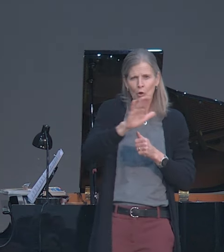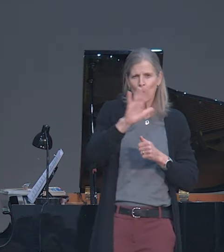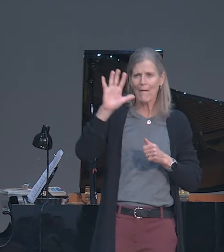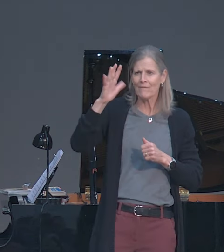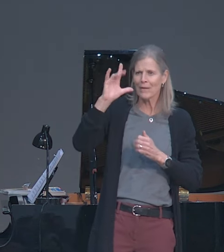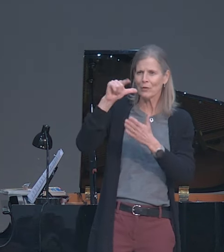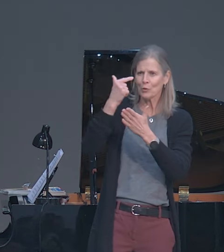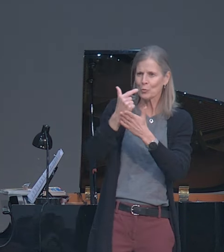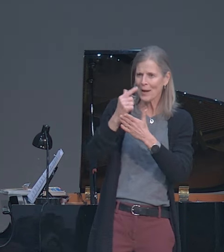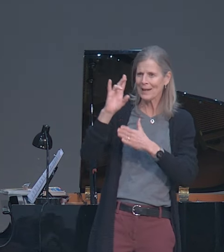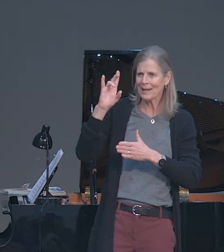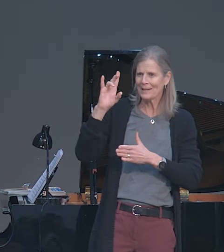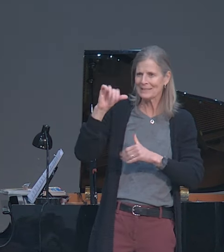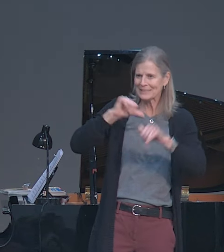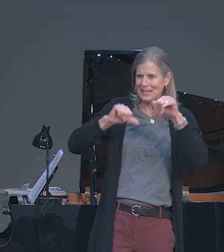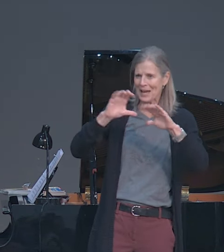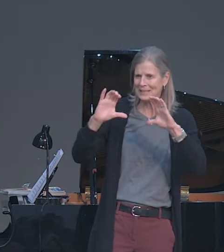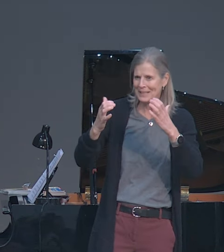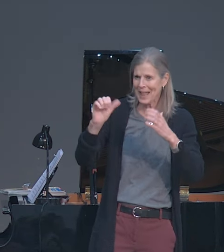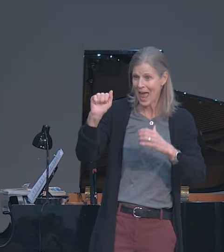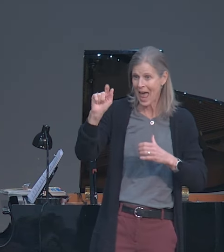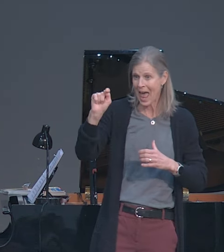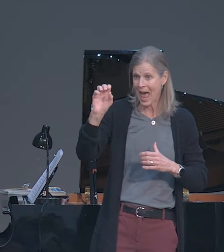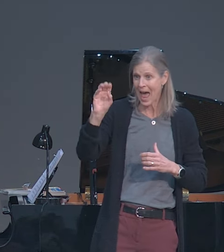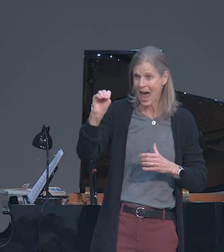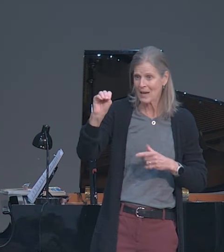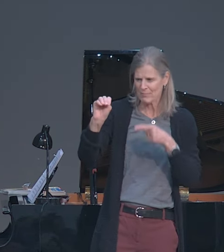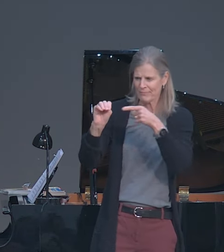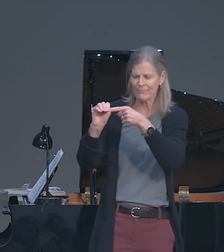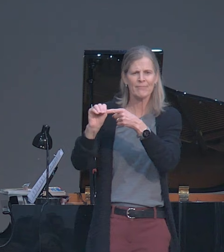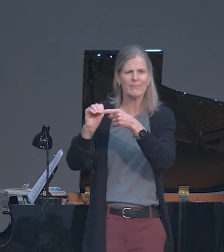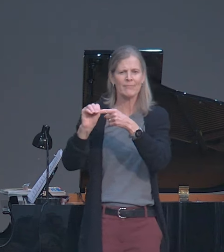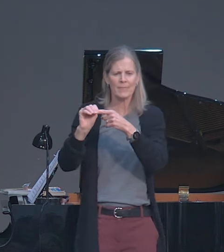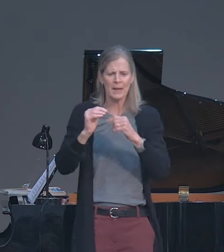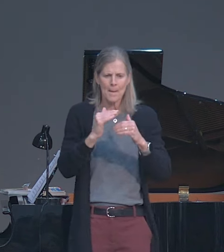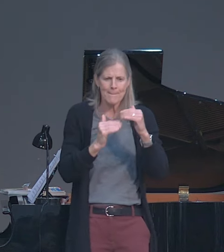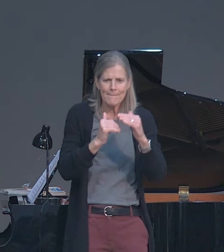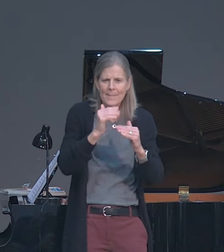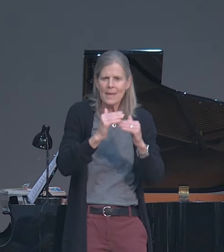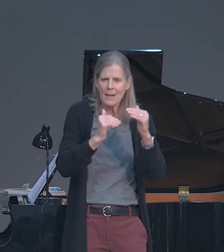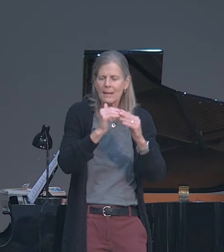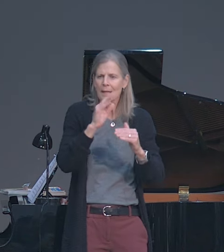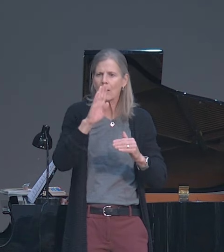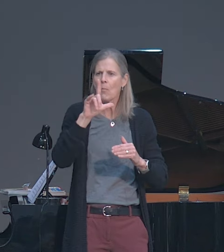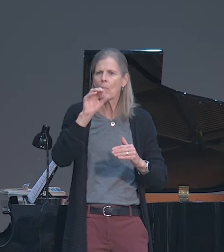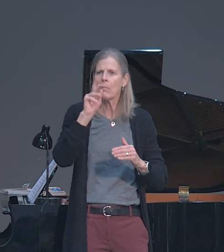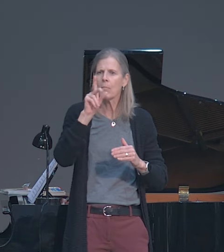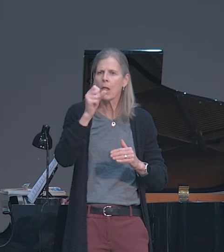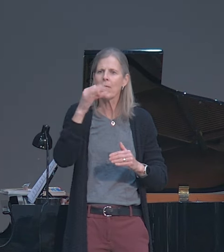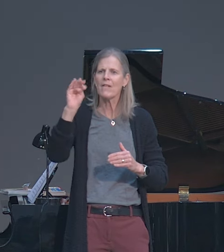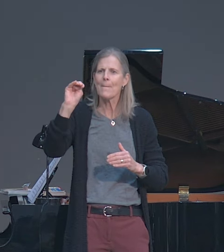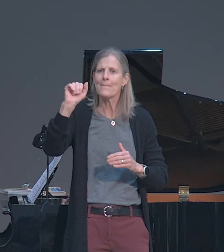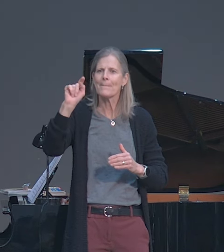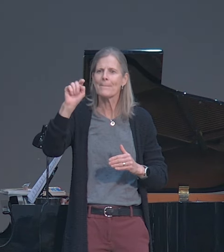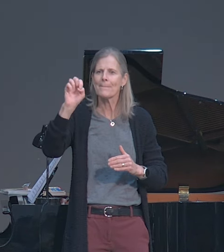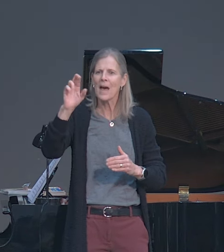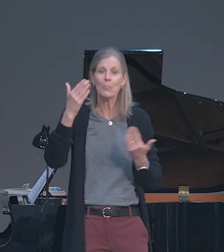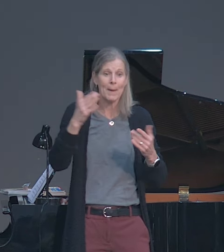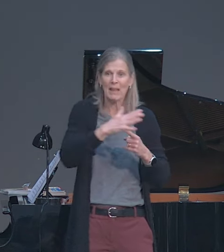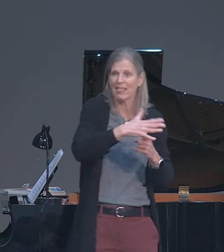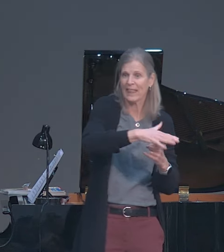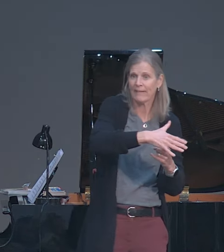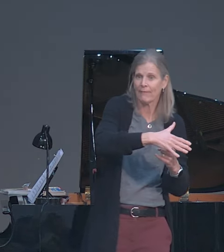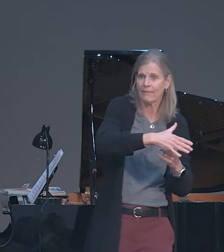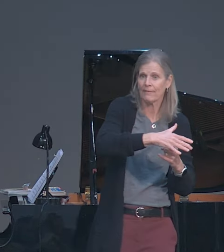that atoms are considered the basic building blocks of matter, and that matter could be a leaf, it could be